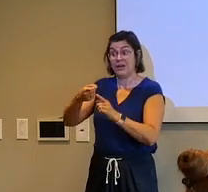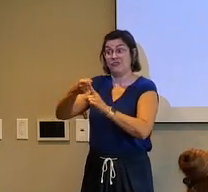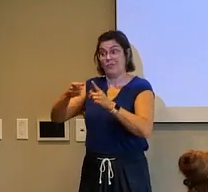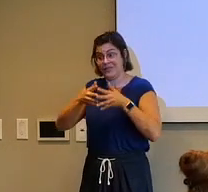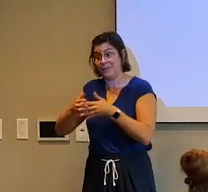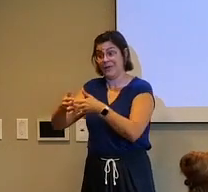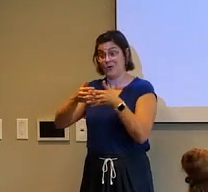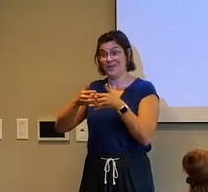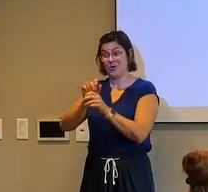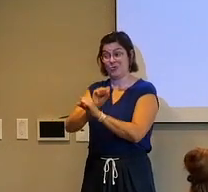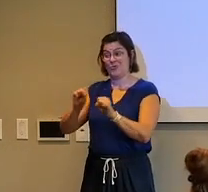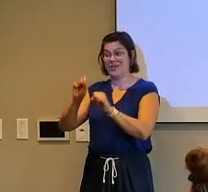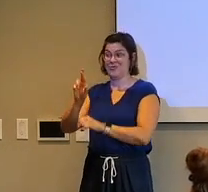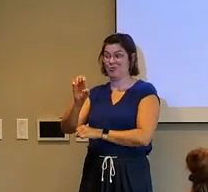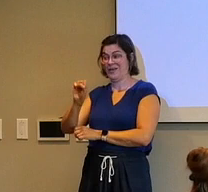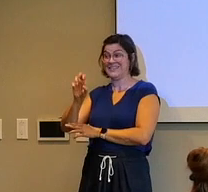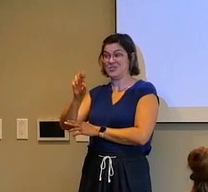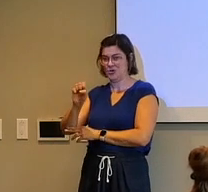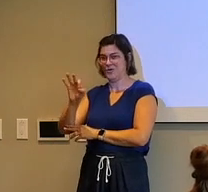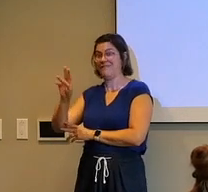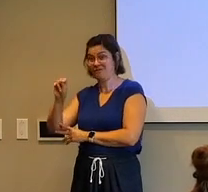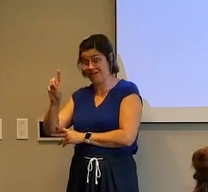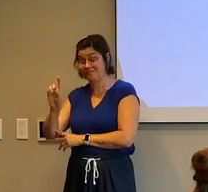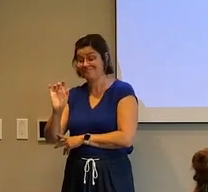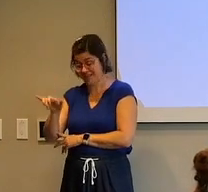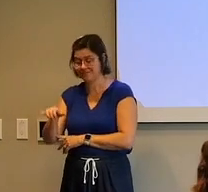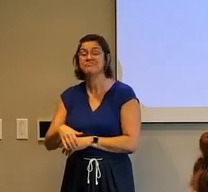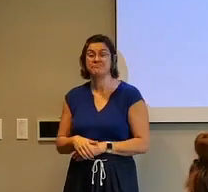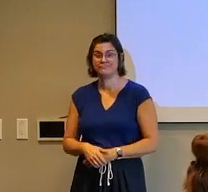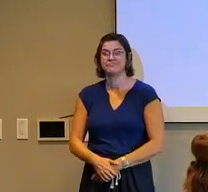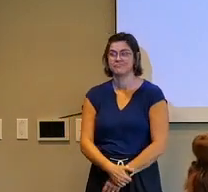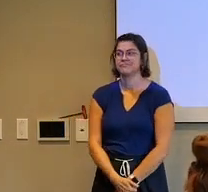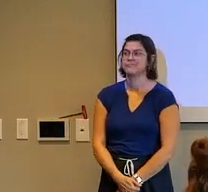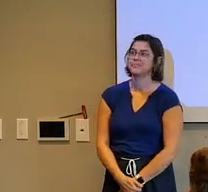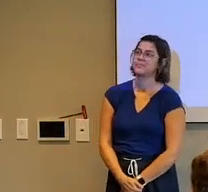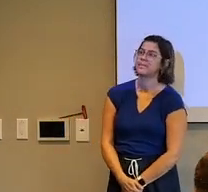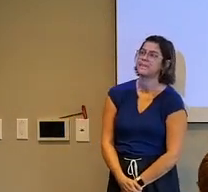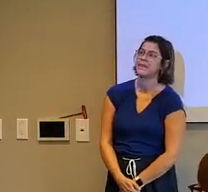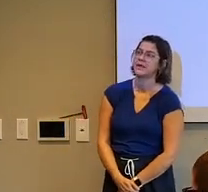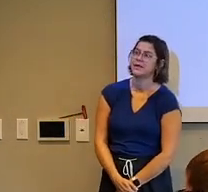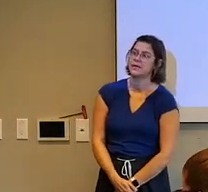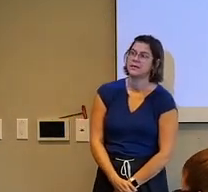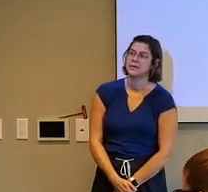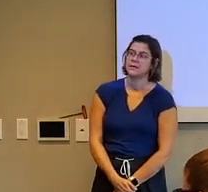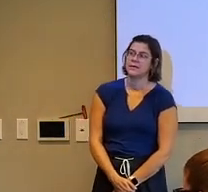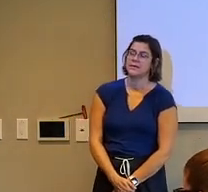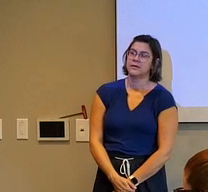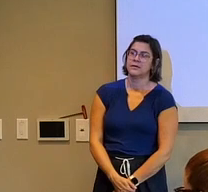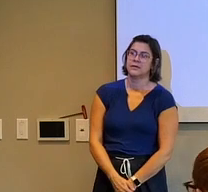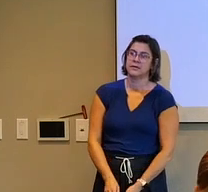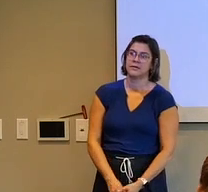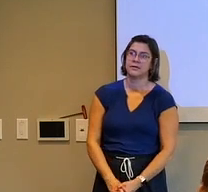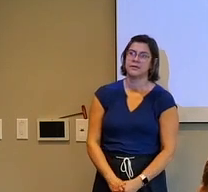yes. of 2021. Yes, thank you. Any other questions? Yes. Could you drill down to how to get